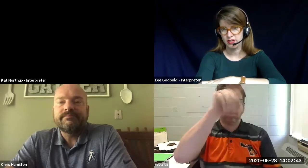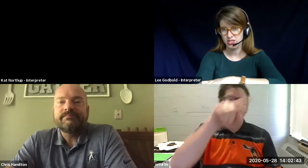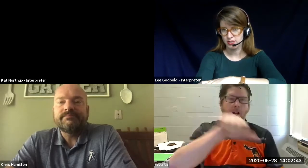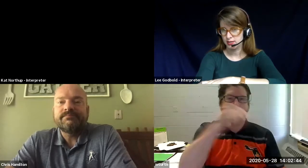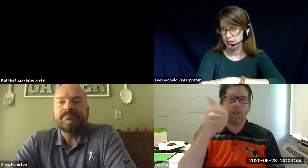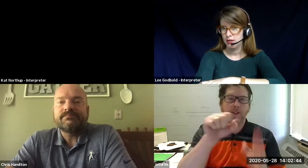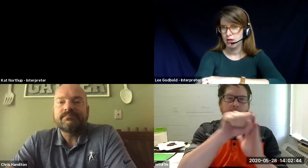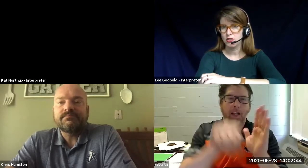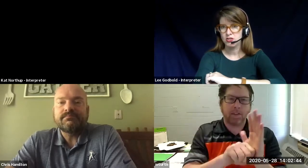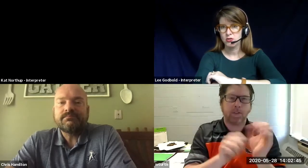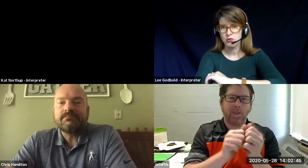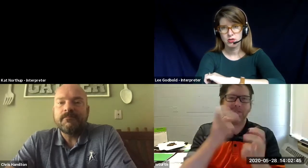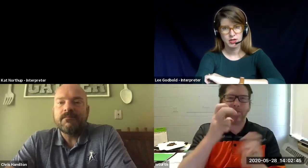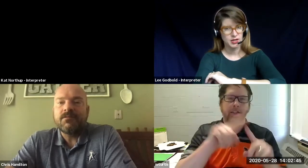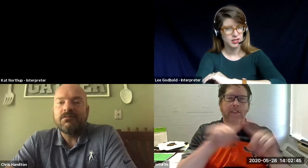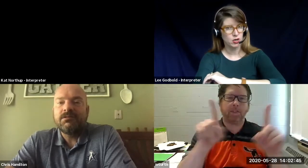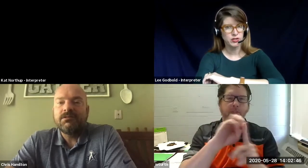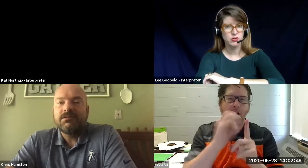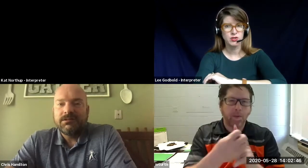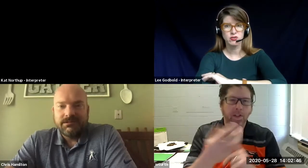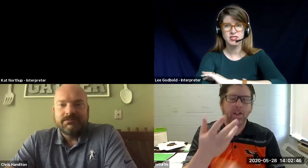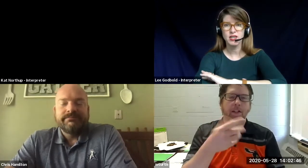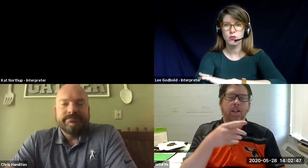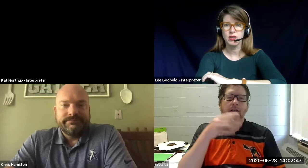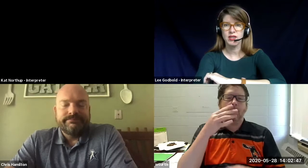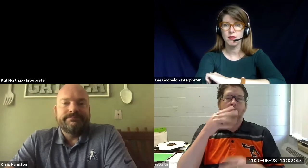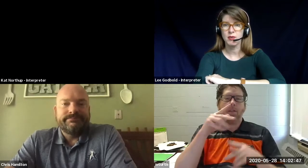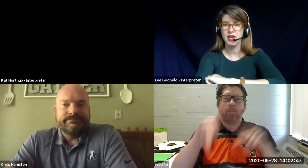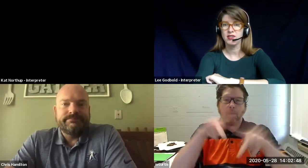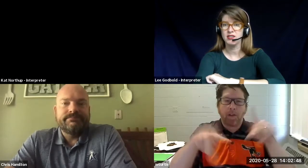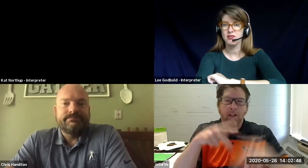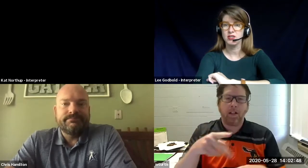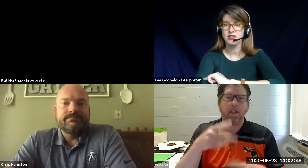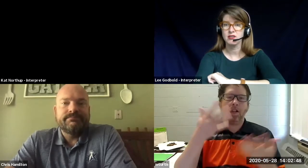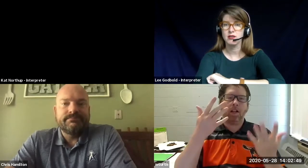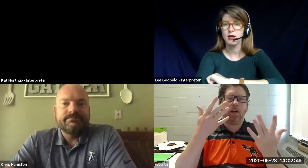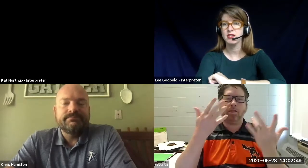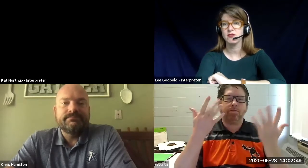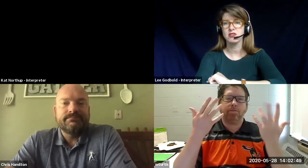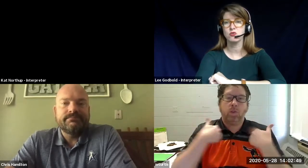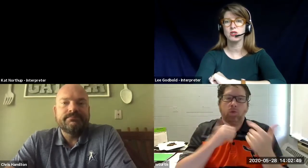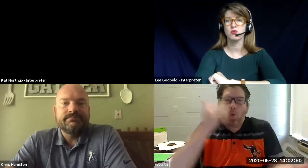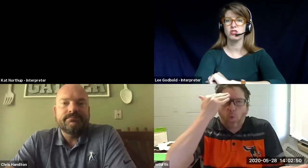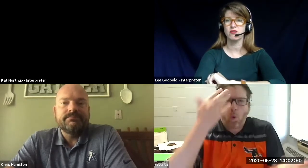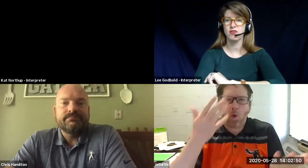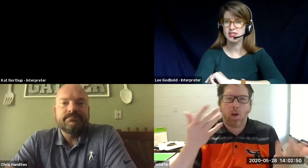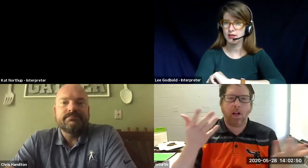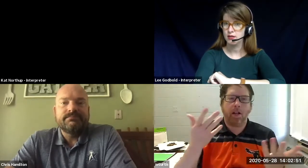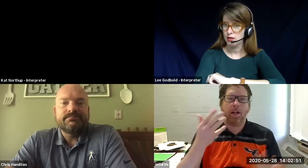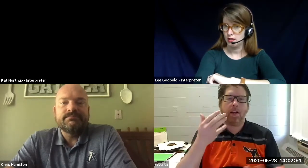consideration. Also, in going to another state when they maybe have a different climate, different situation which they're facing, a